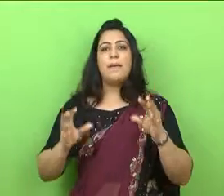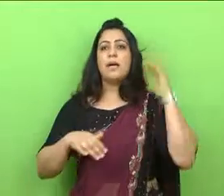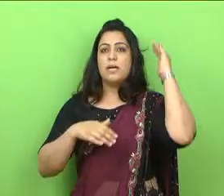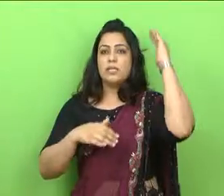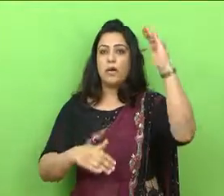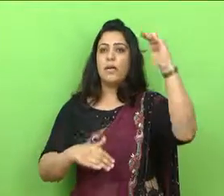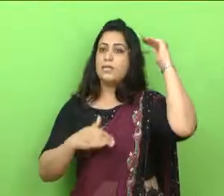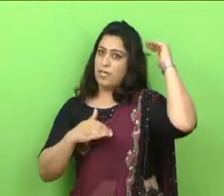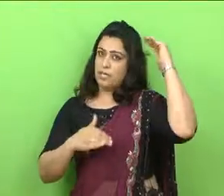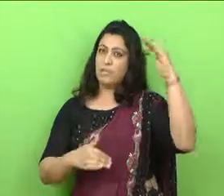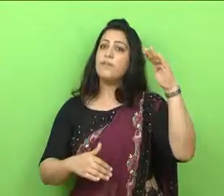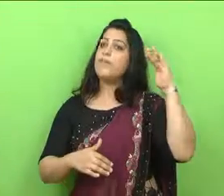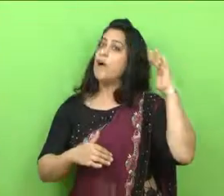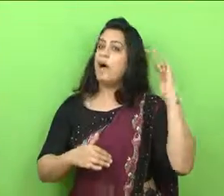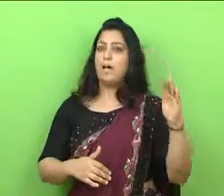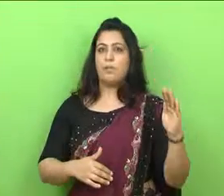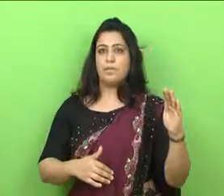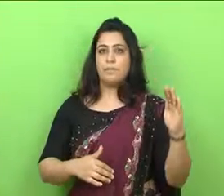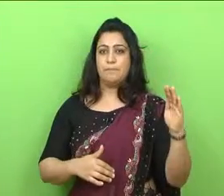a solid, conclusive argument.